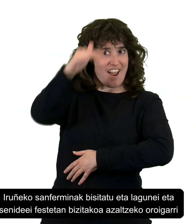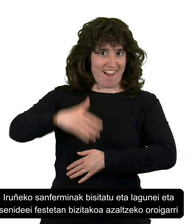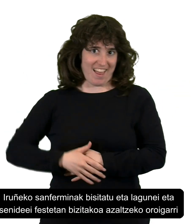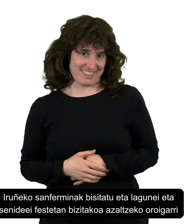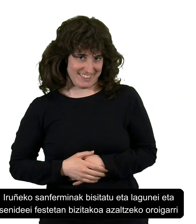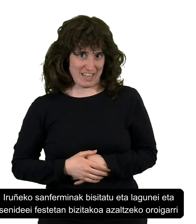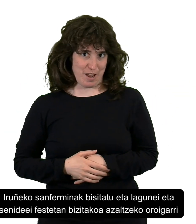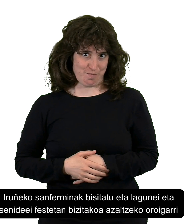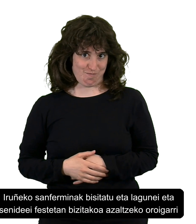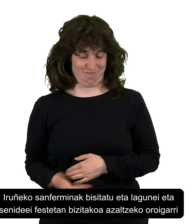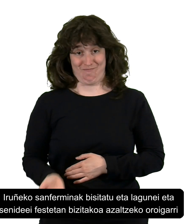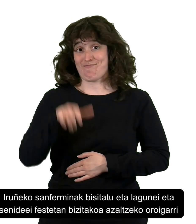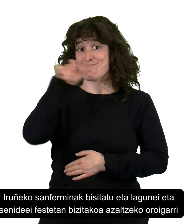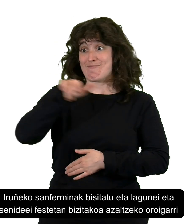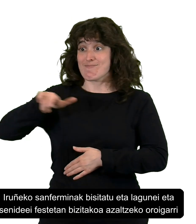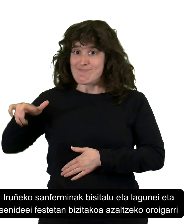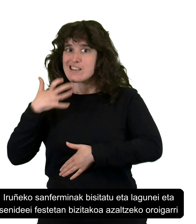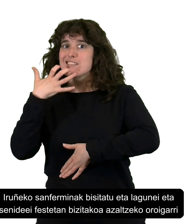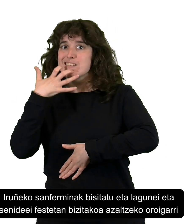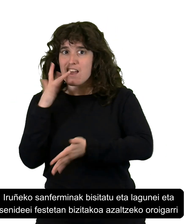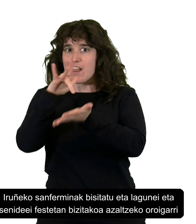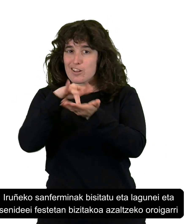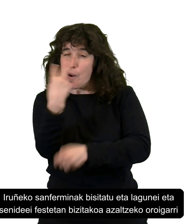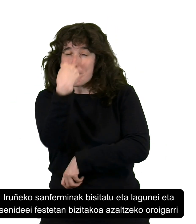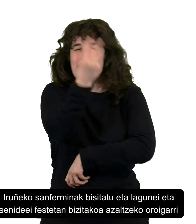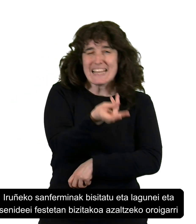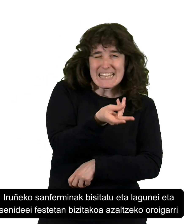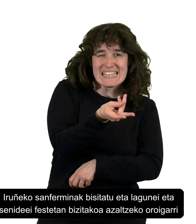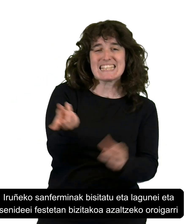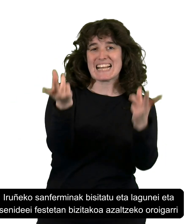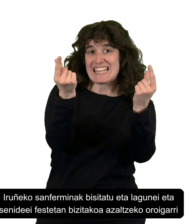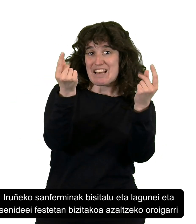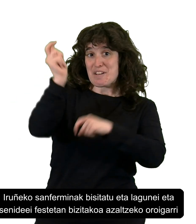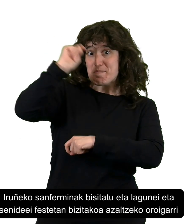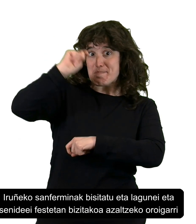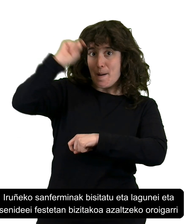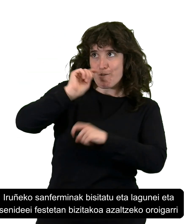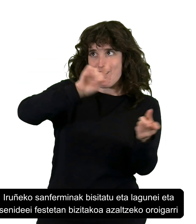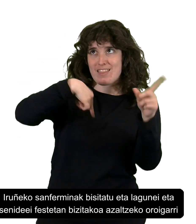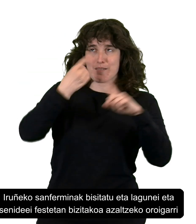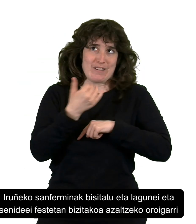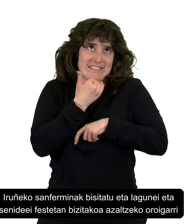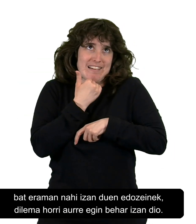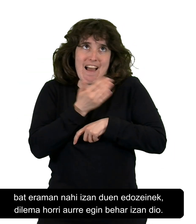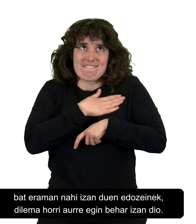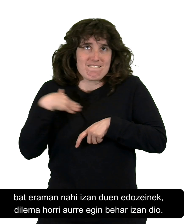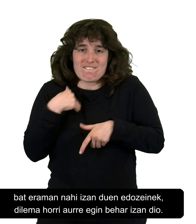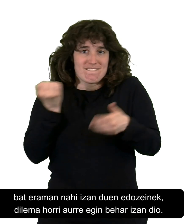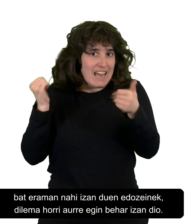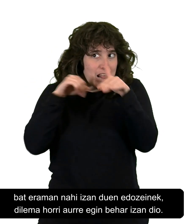Iruñeko Sanferminak bisitatu eta lagunei eta senideei festetan bizitakoa azaltzeko oroigarri bat eraman nahi izan